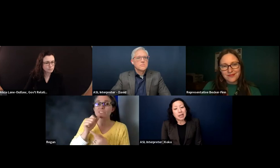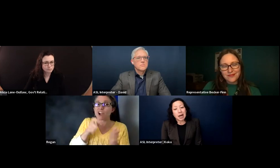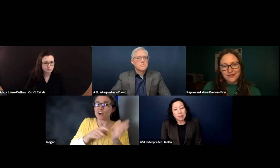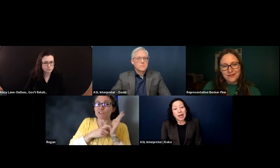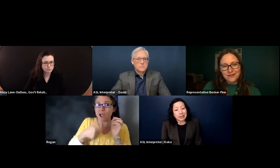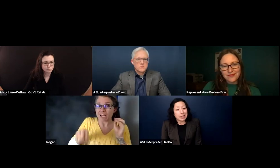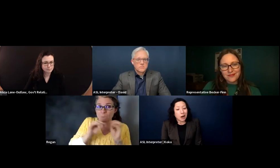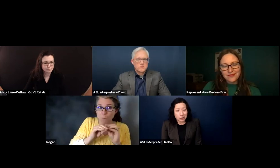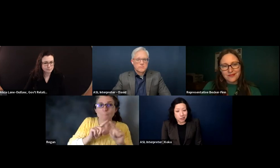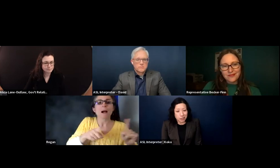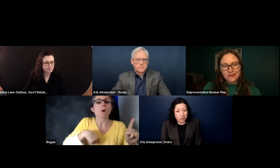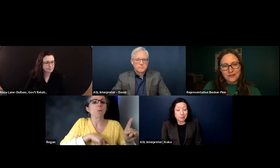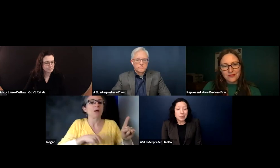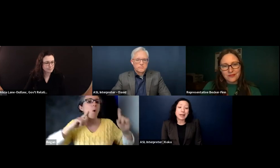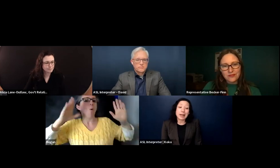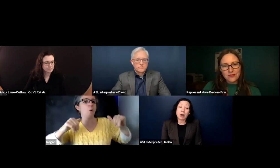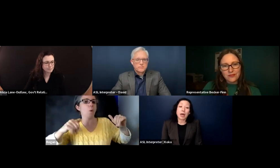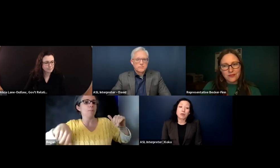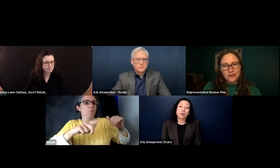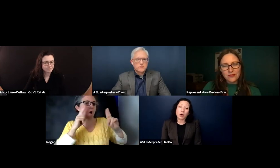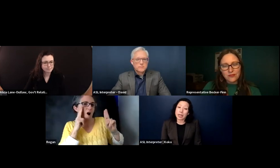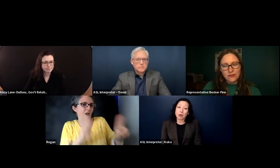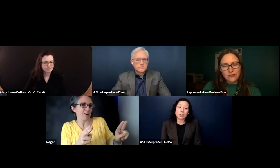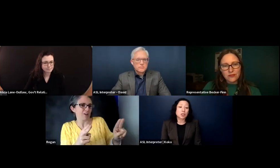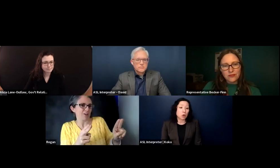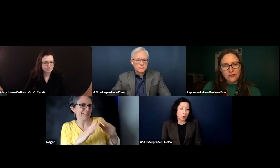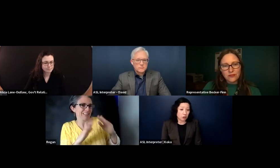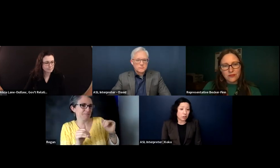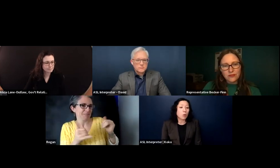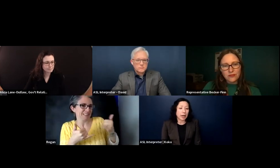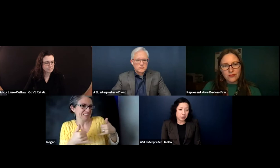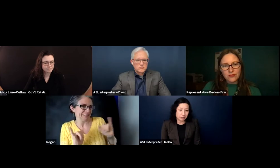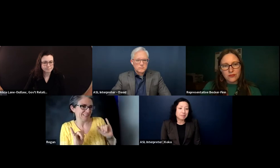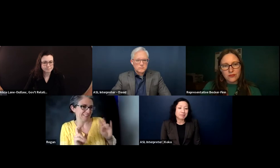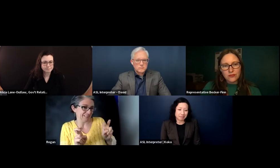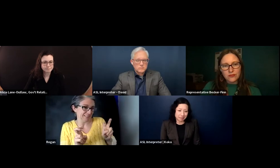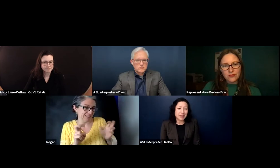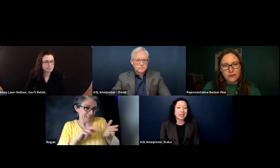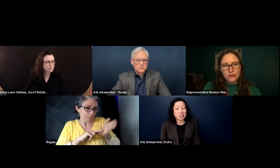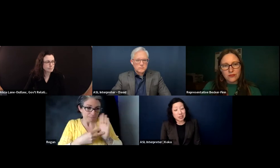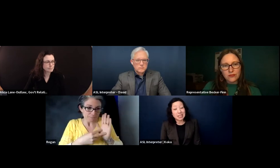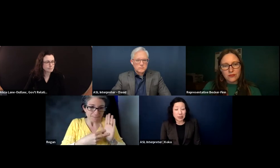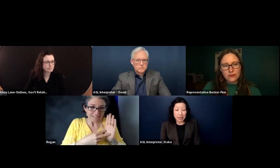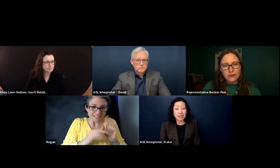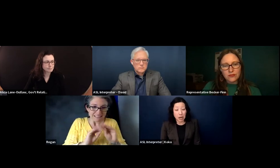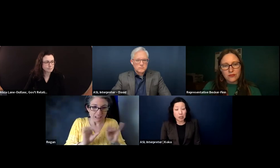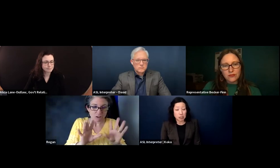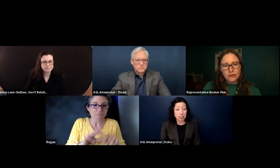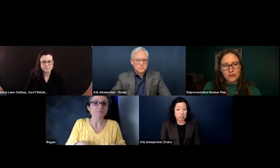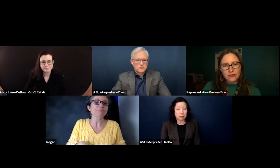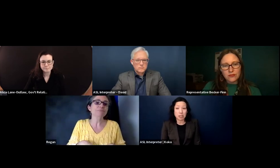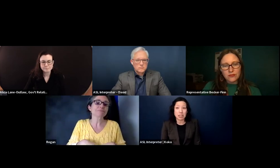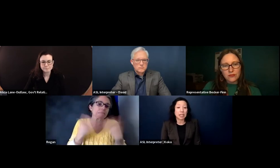It's become like the honor system, and now that 40 hours is no longer required. So it's still kind of the